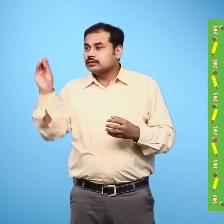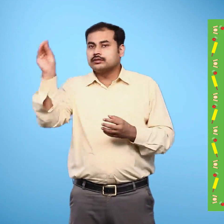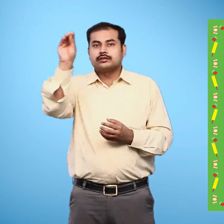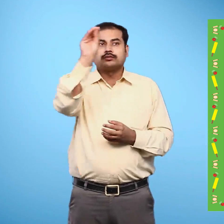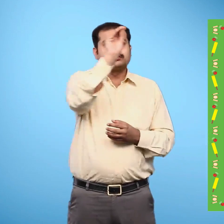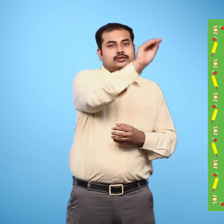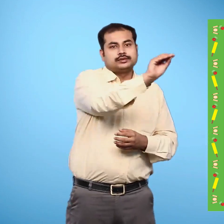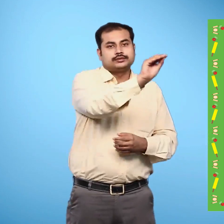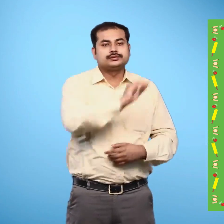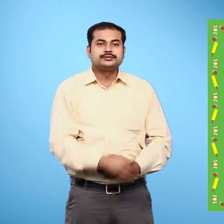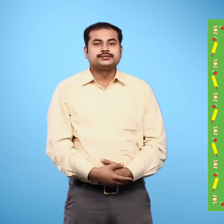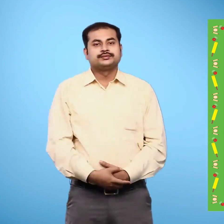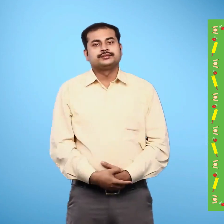columns.